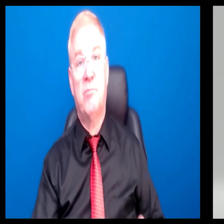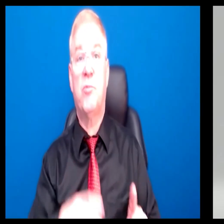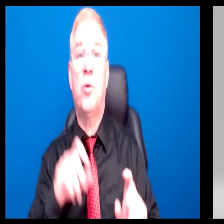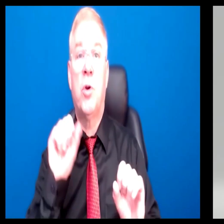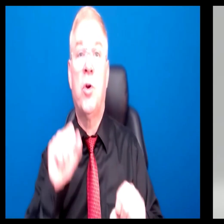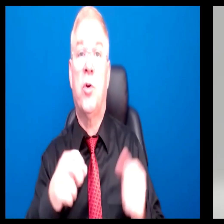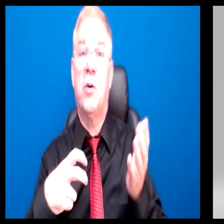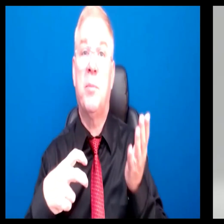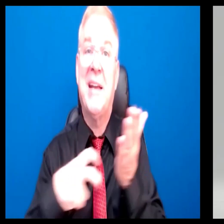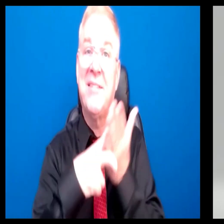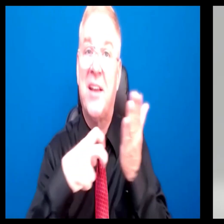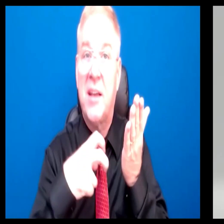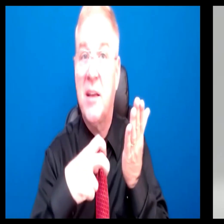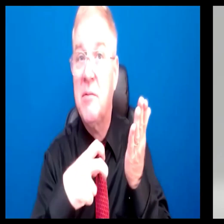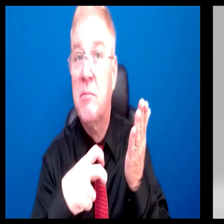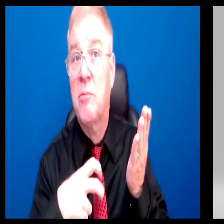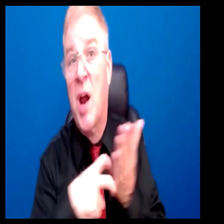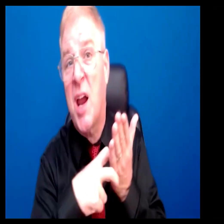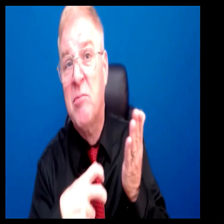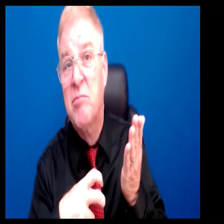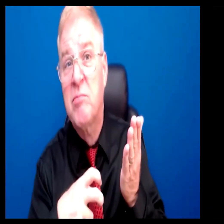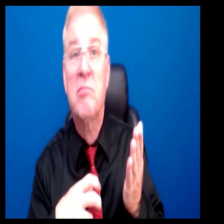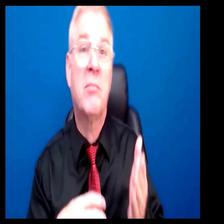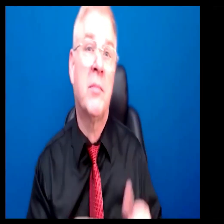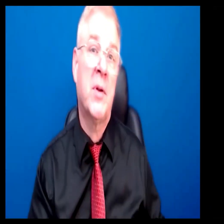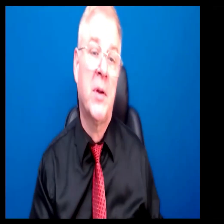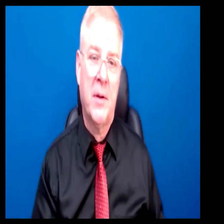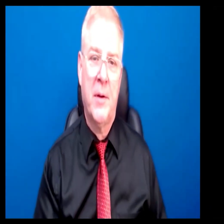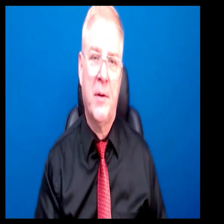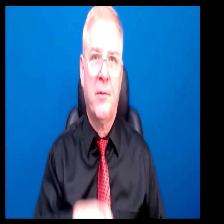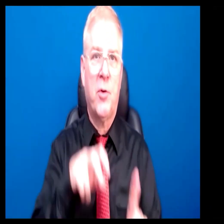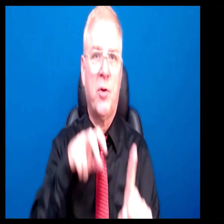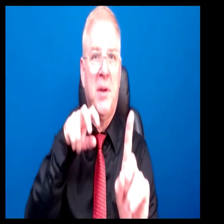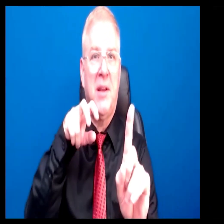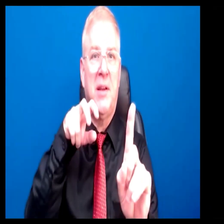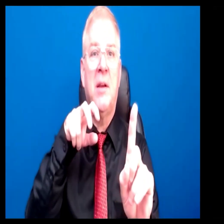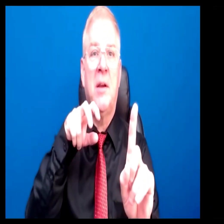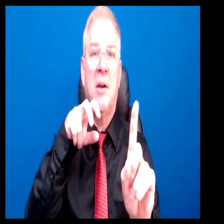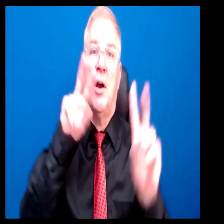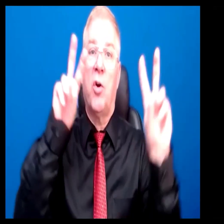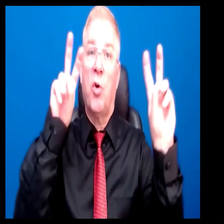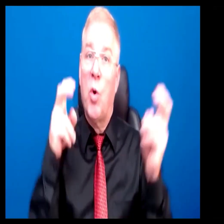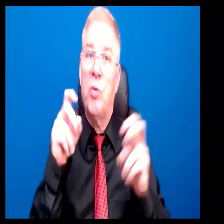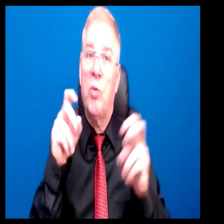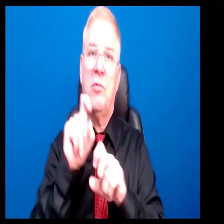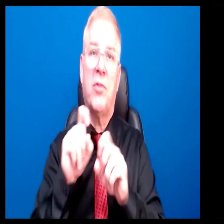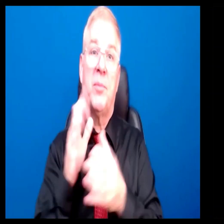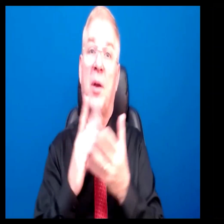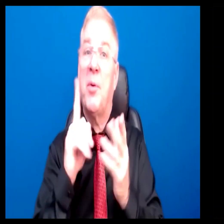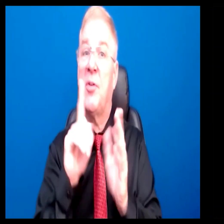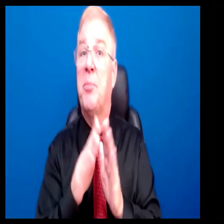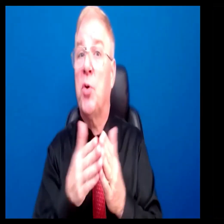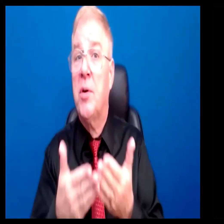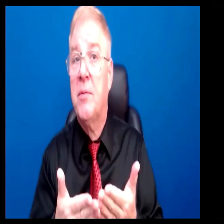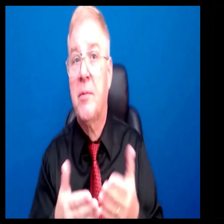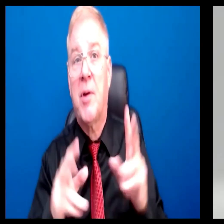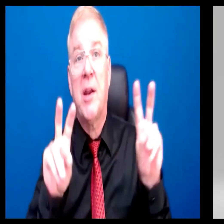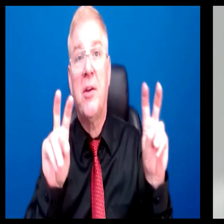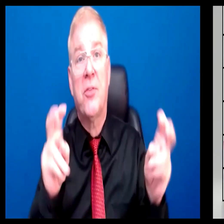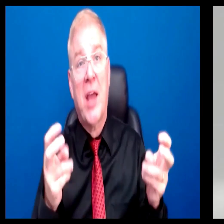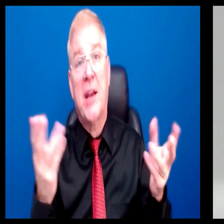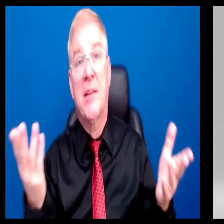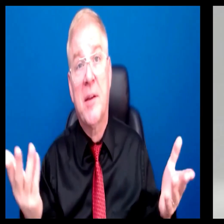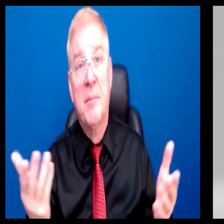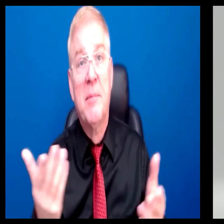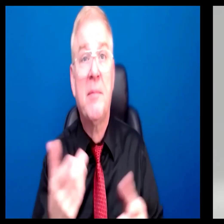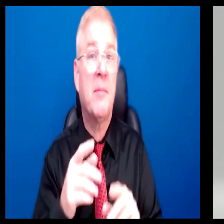Cite could be a ticket, right? Could be a quote from someone's book, right?